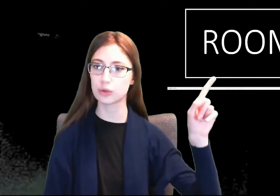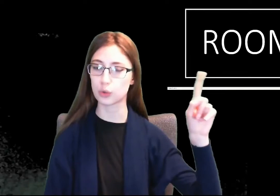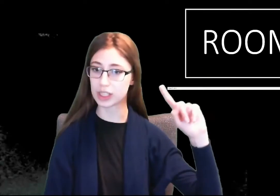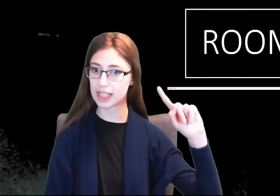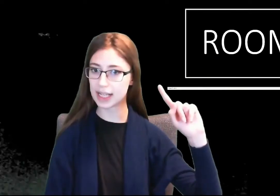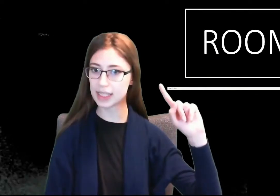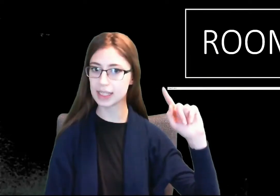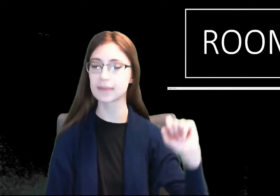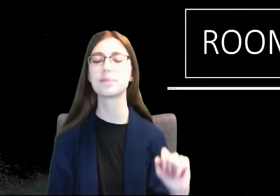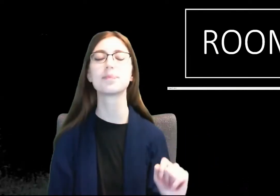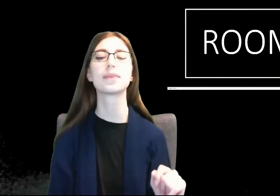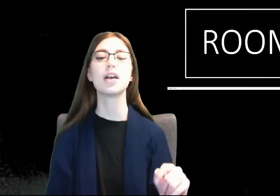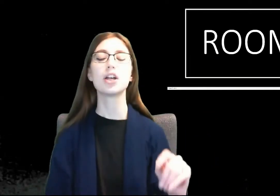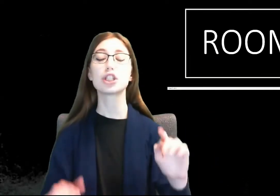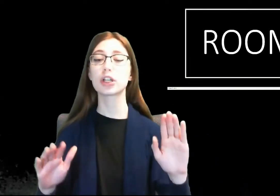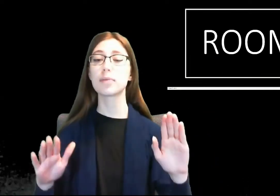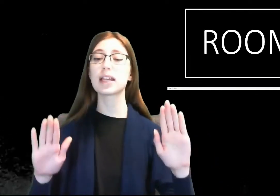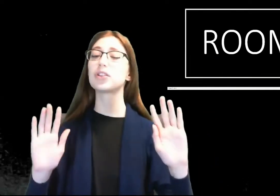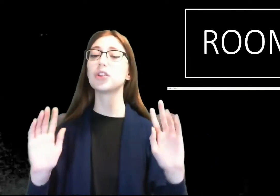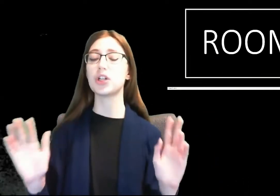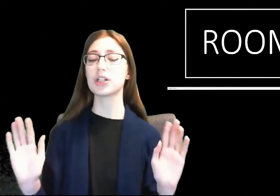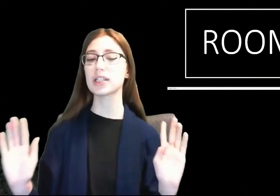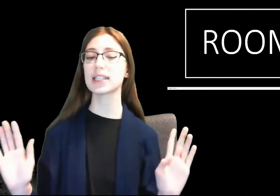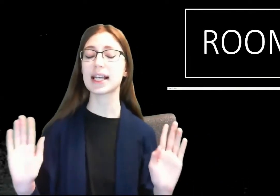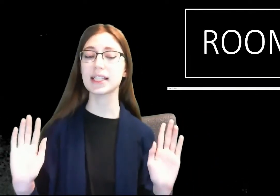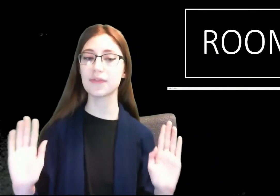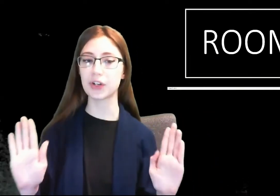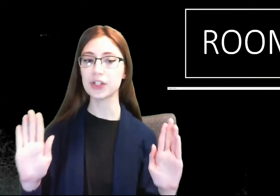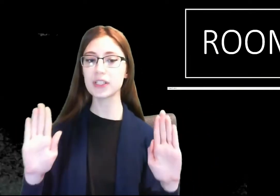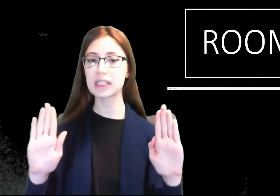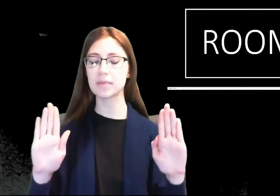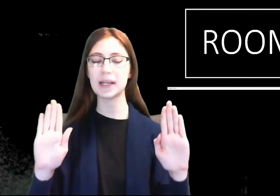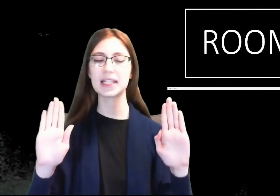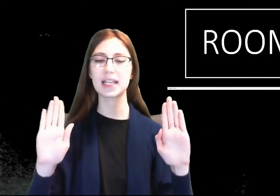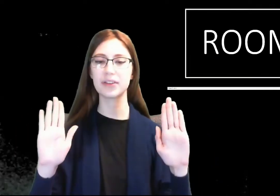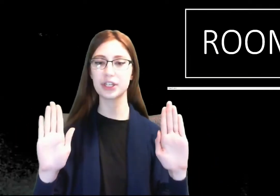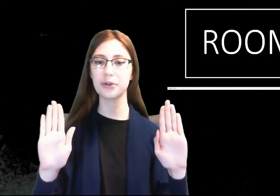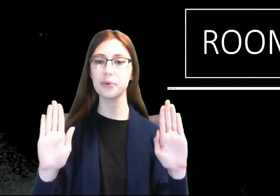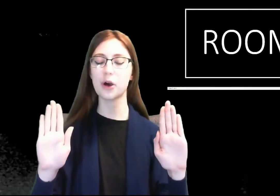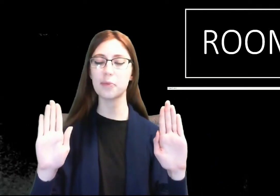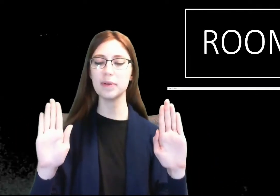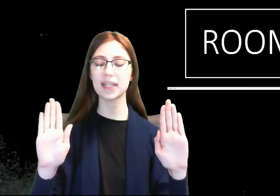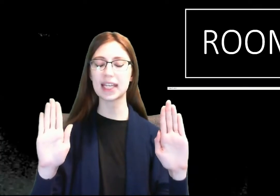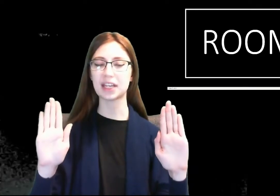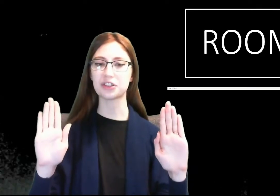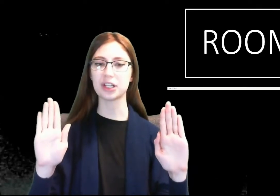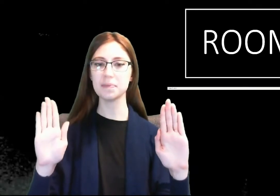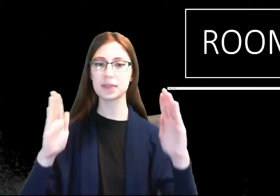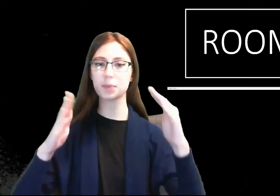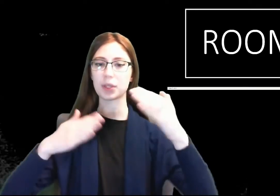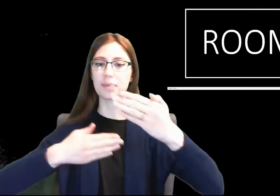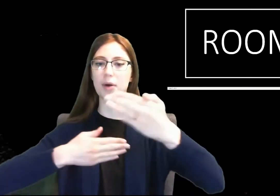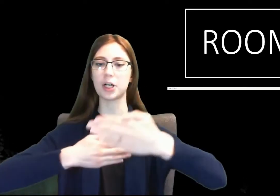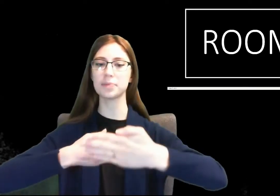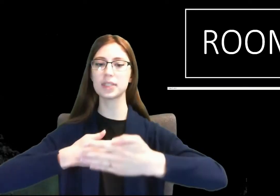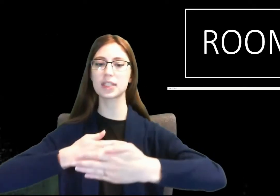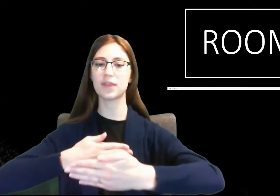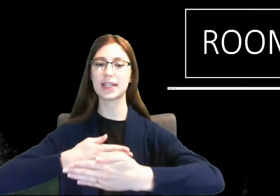short sides. So you're going to make the long sides first by taking two open B hand shapes with your palms facing